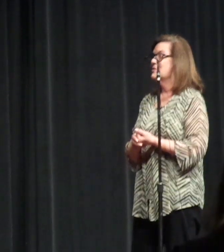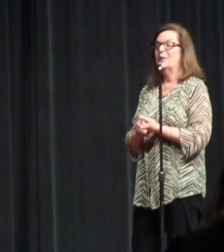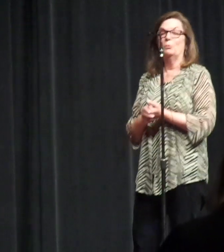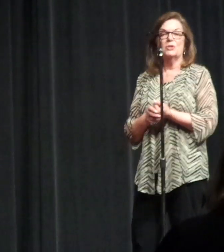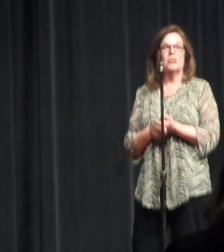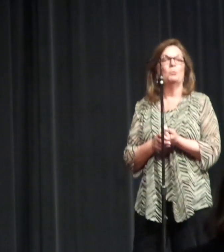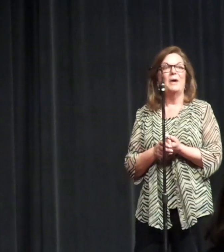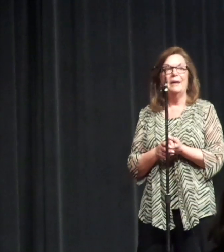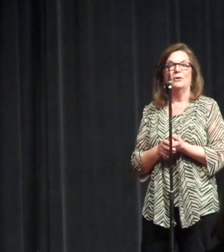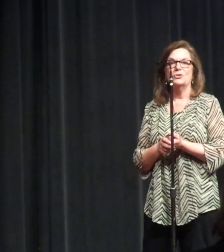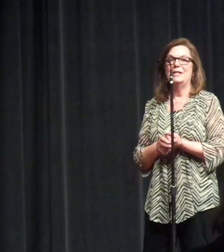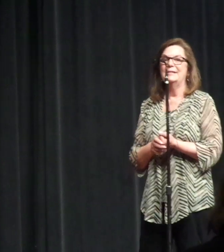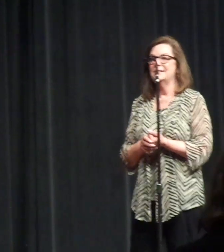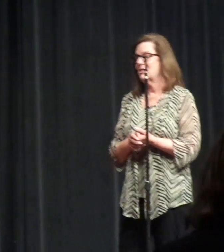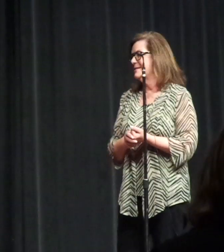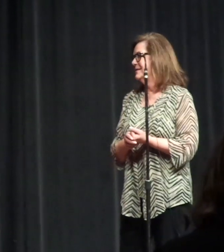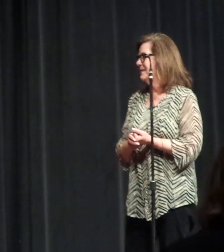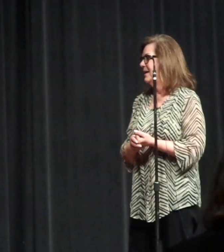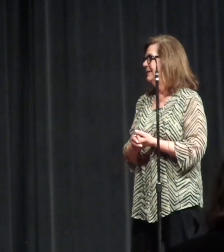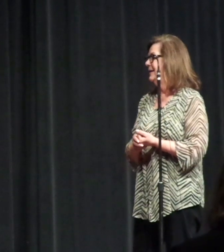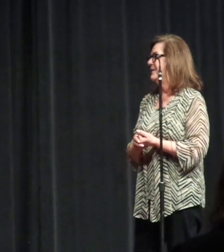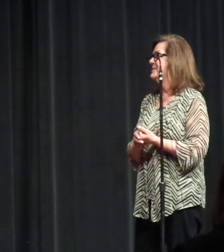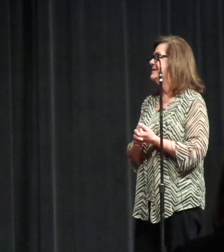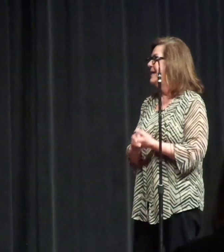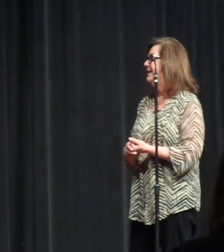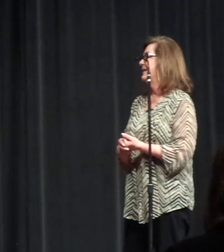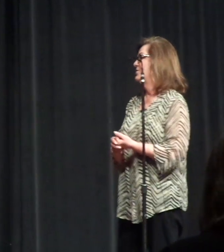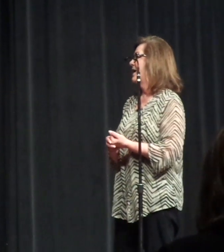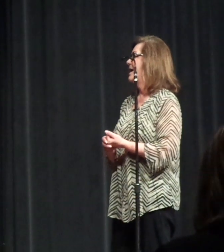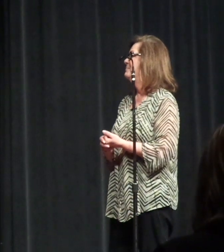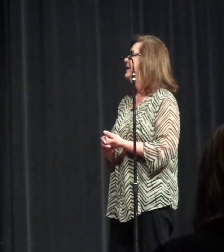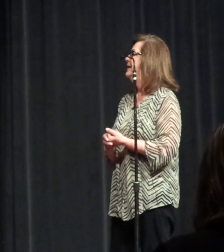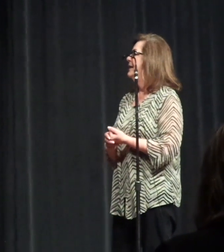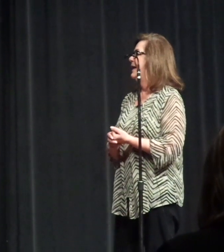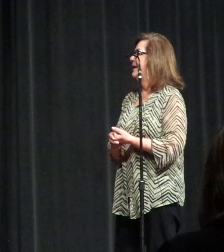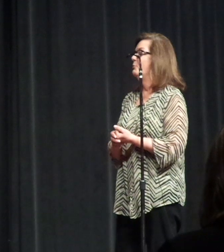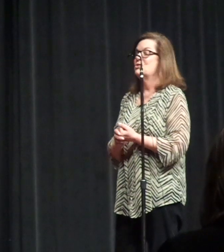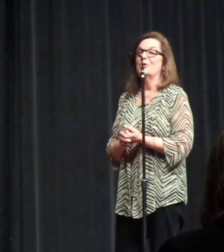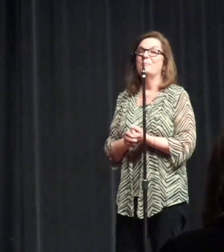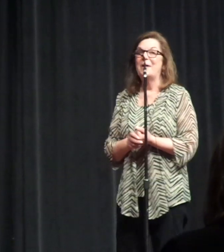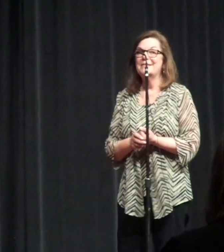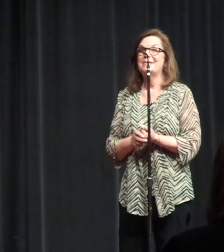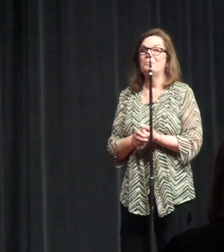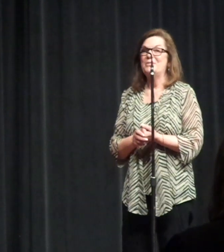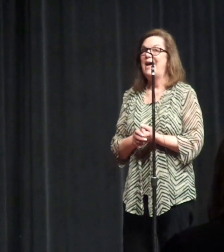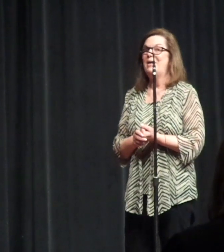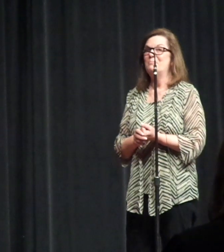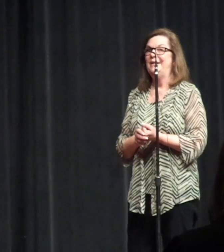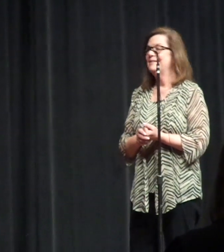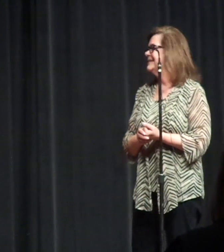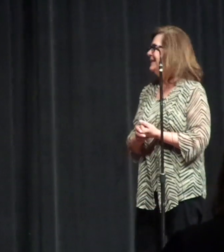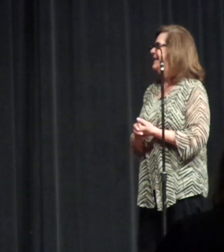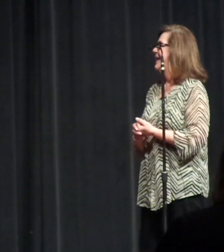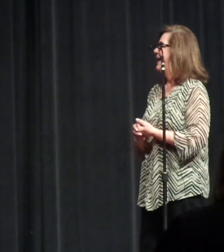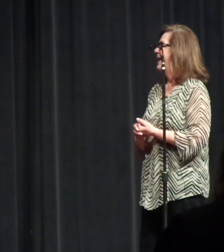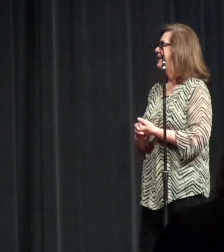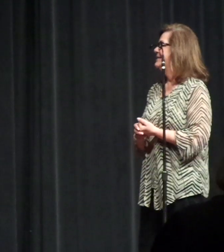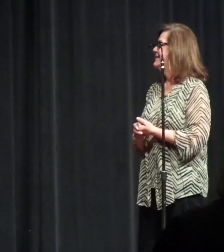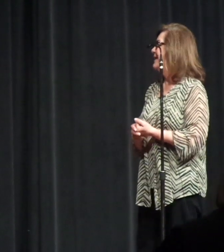want to wish her well. She has just done an outstanding job, and I wish her the best in retirement. And thank